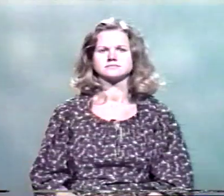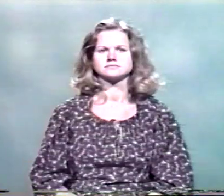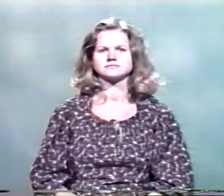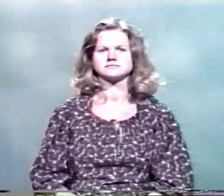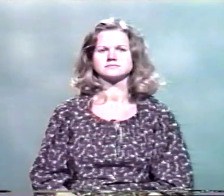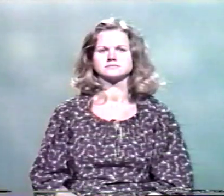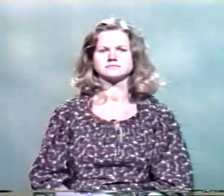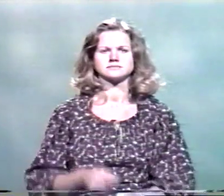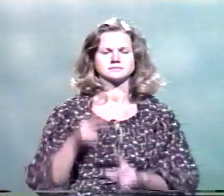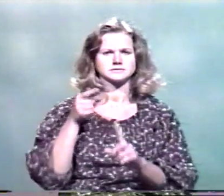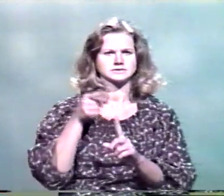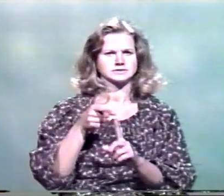Specific.